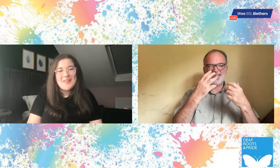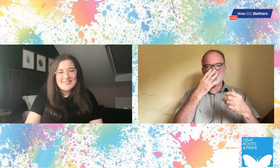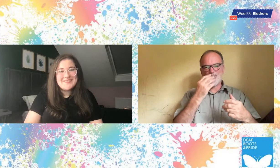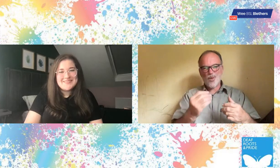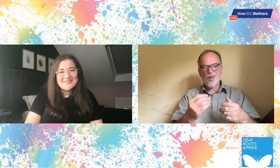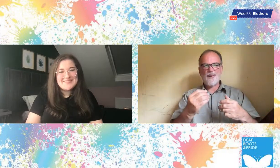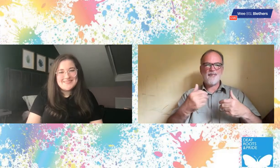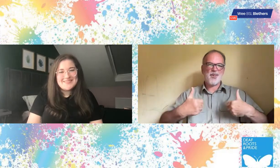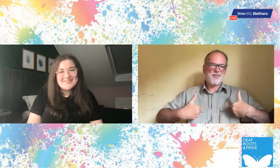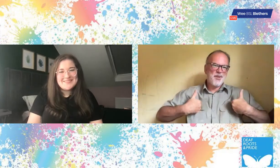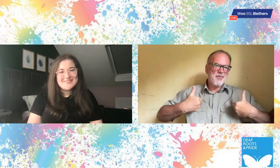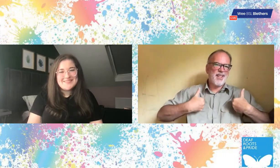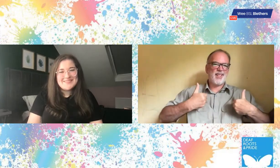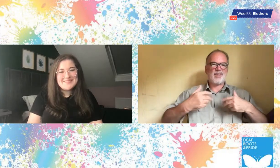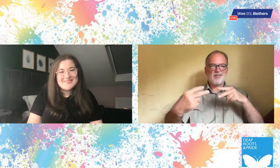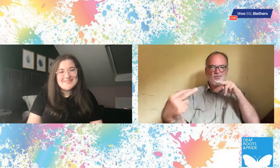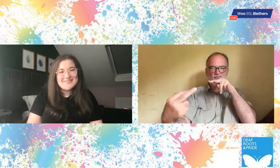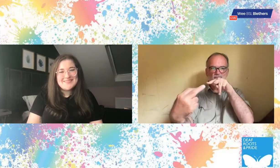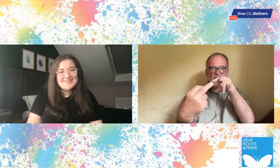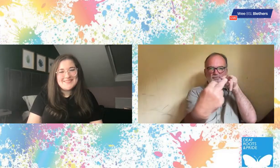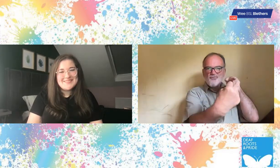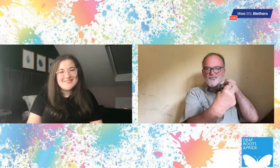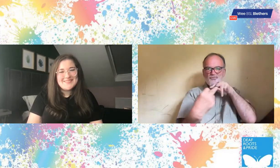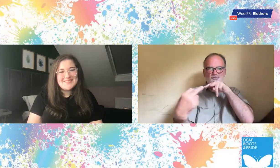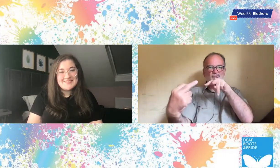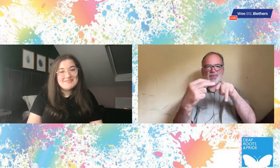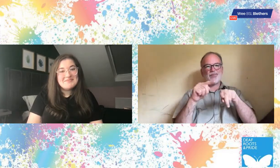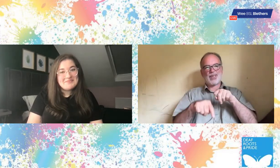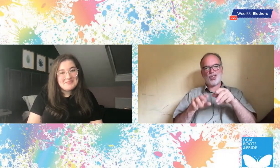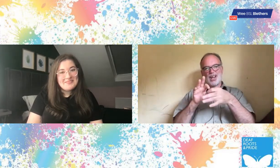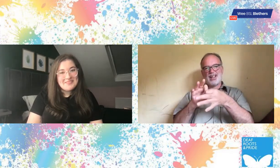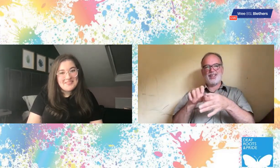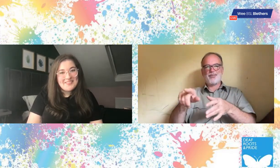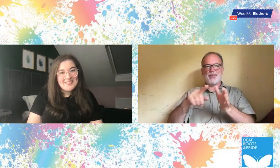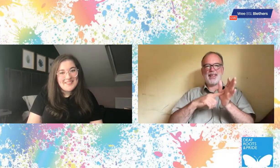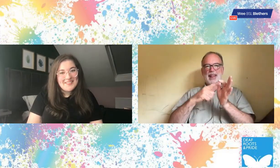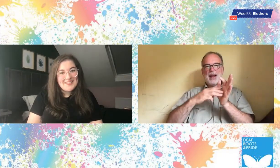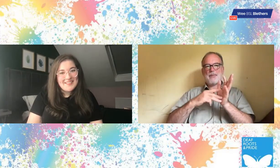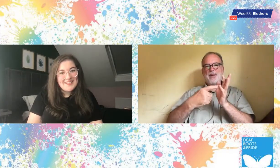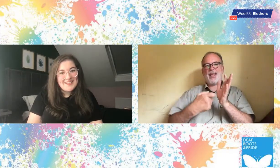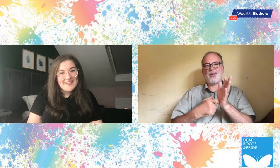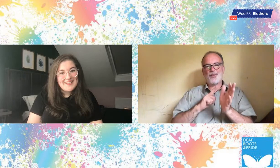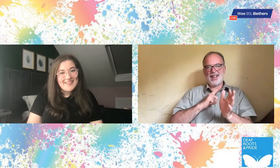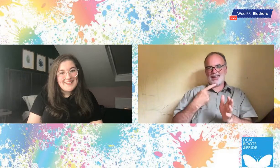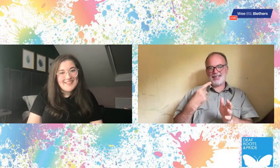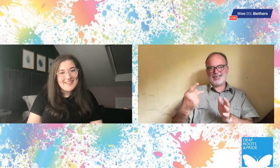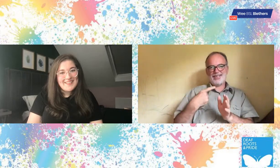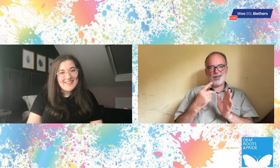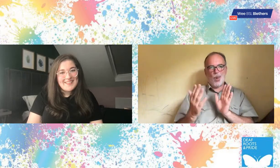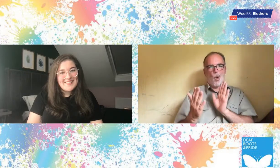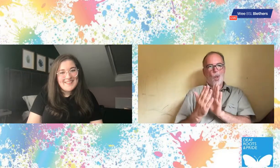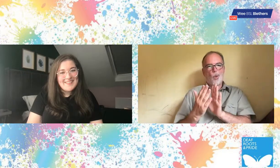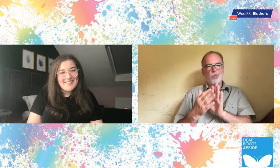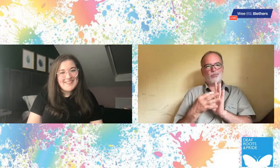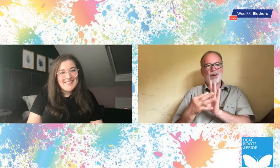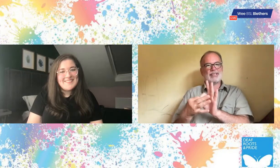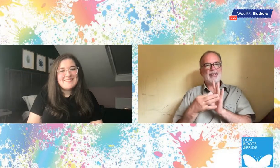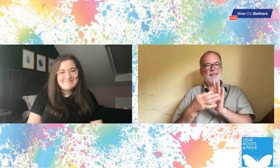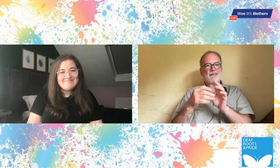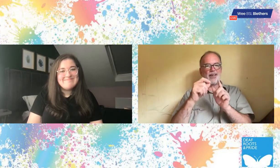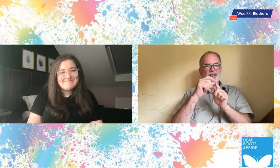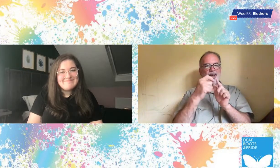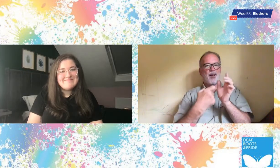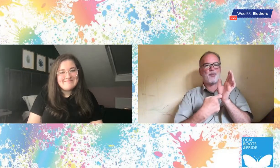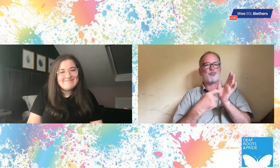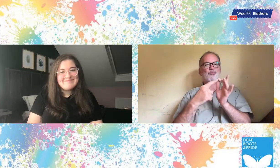yeah. I mean, mammals, I think definitely, you know, I mean, I'm not talking about eye contact with snakes or anything like that, but with mammals, yeah, definitely.